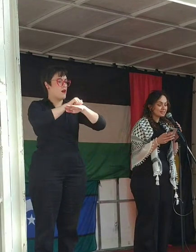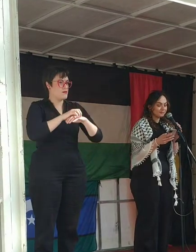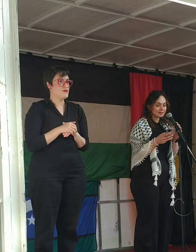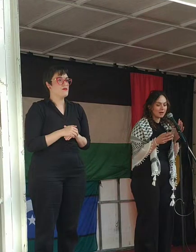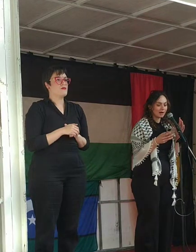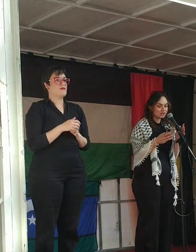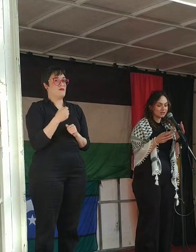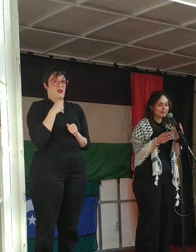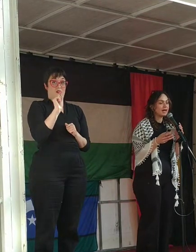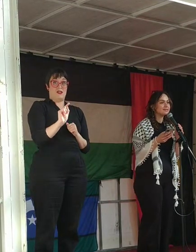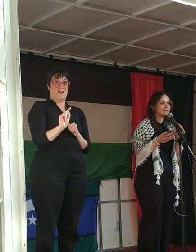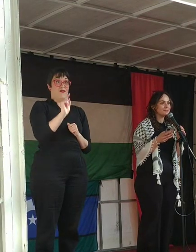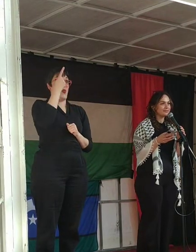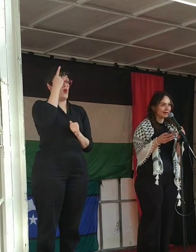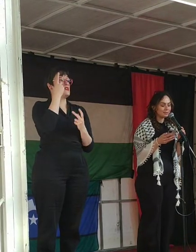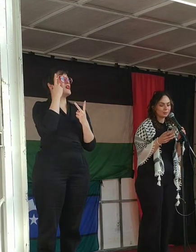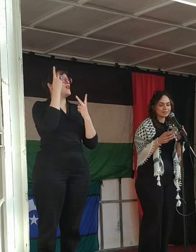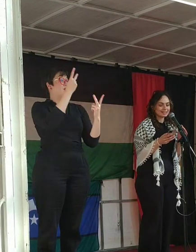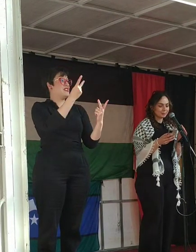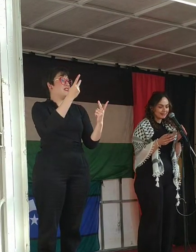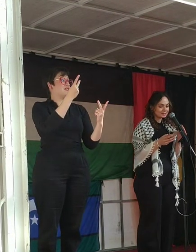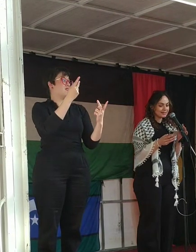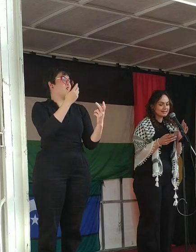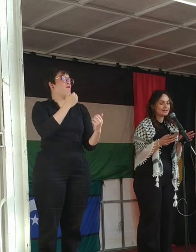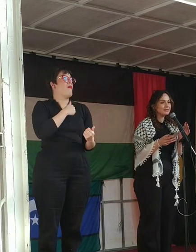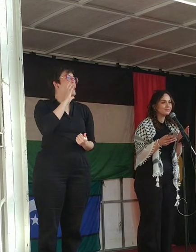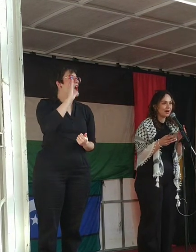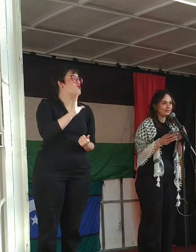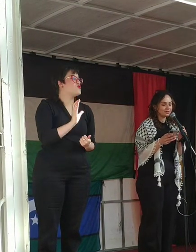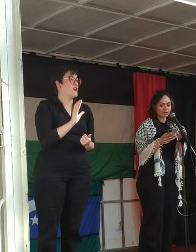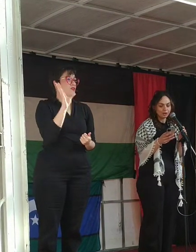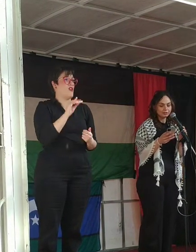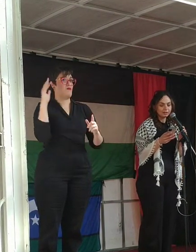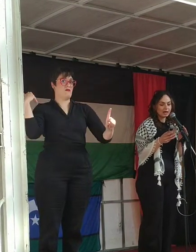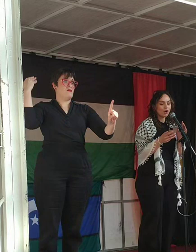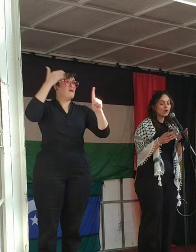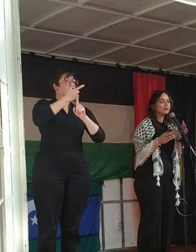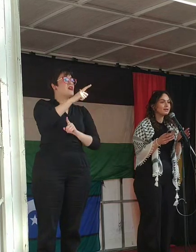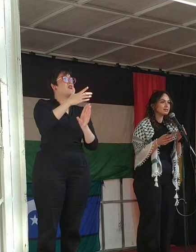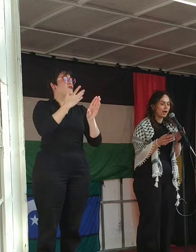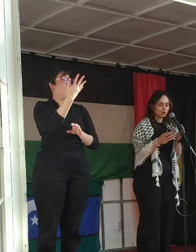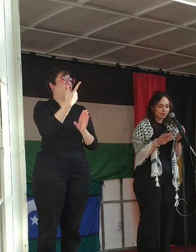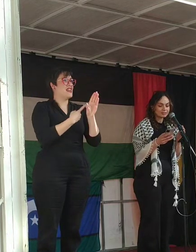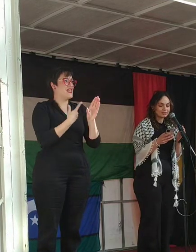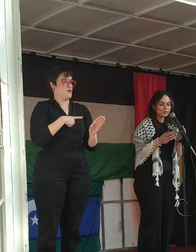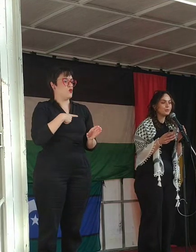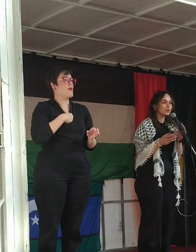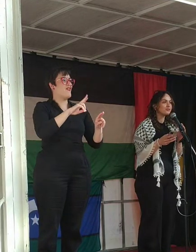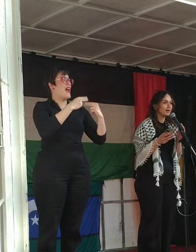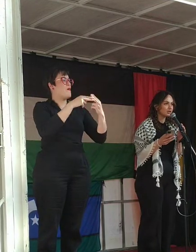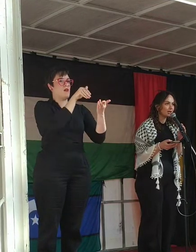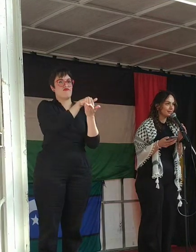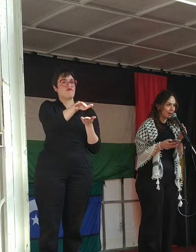the first to visit my country ever since my family was displaced 75 years ago, and the only reason I could